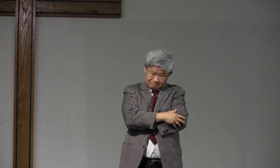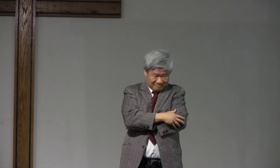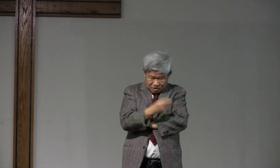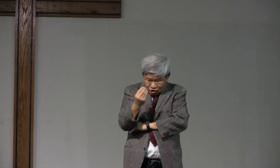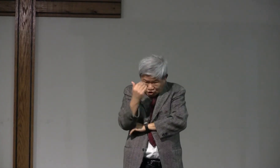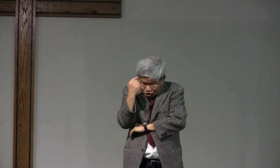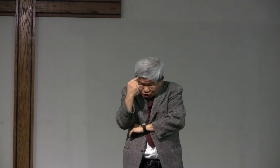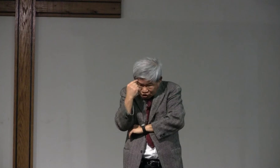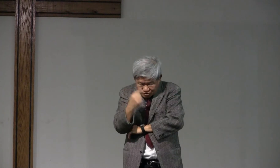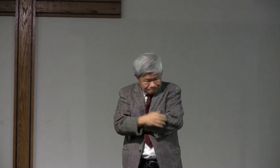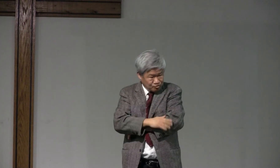Don't take any money.